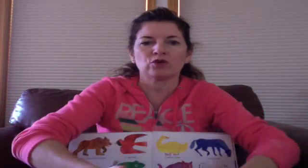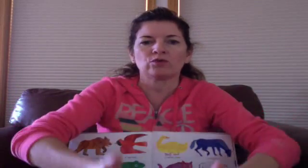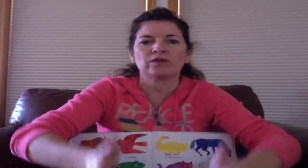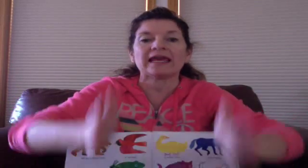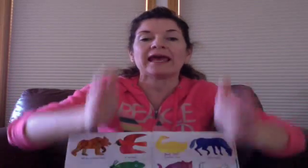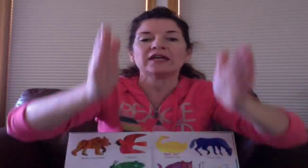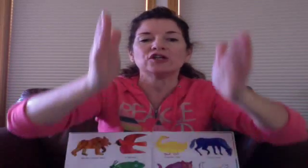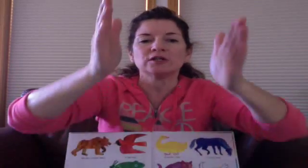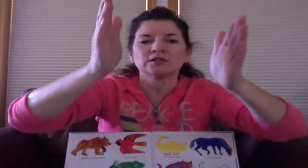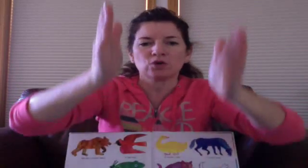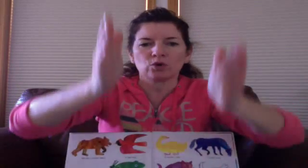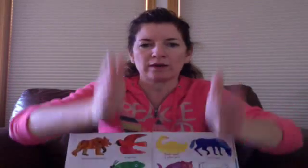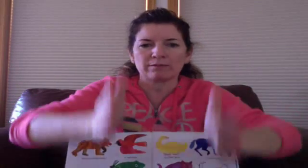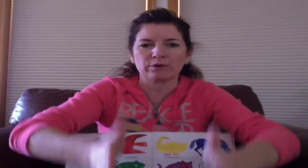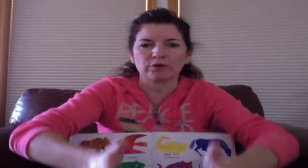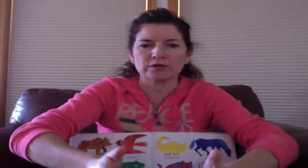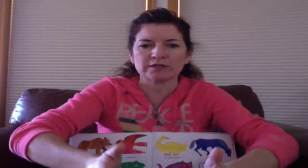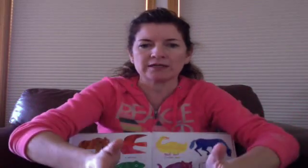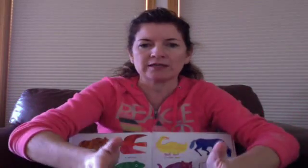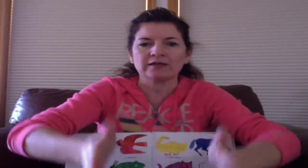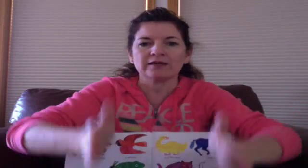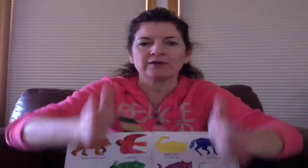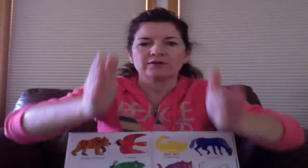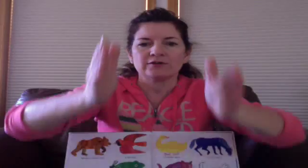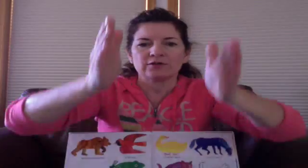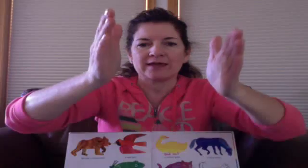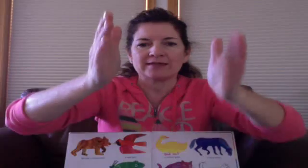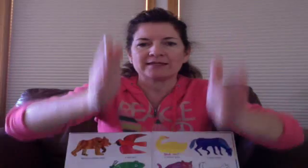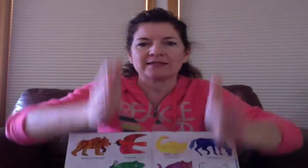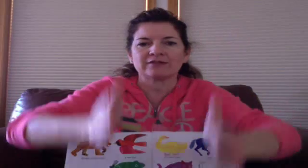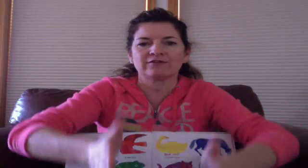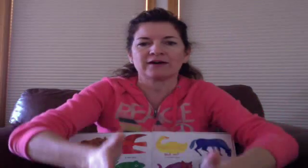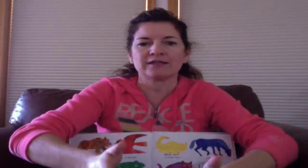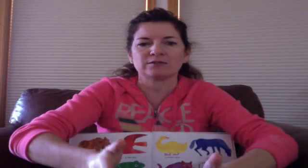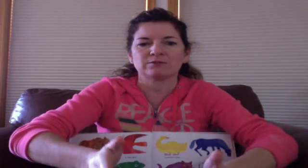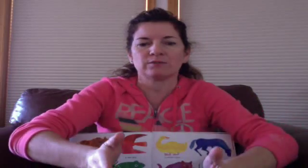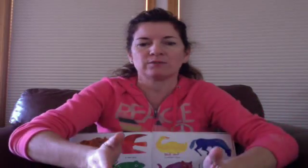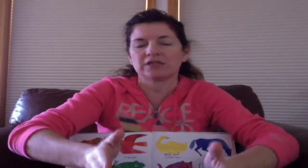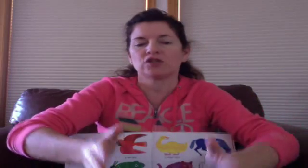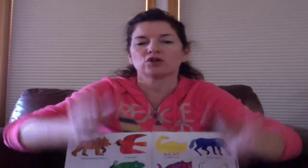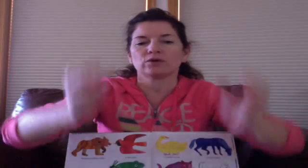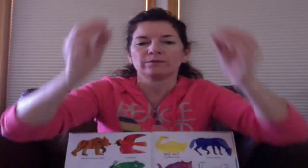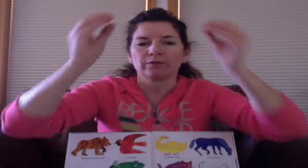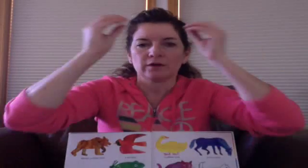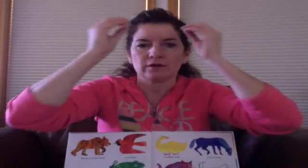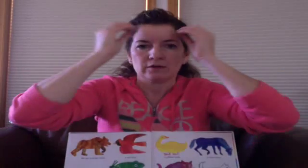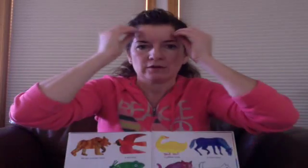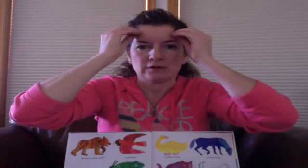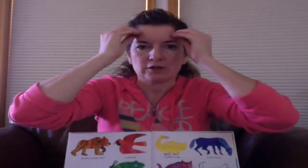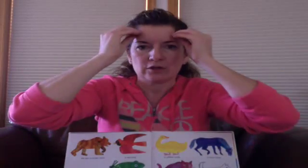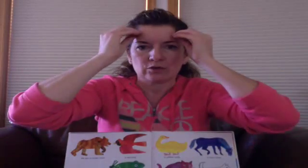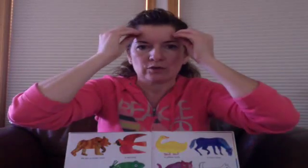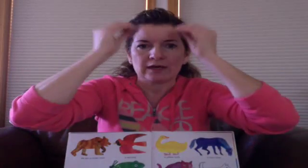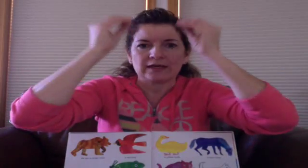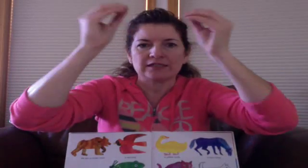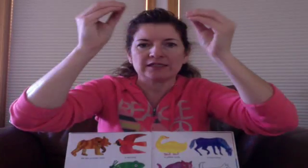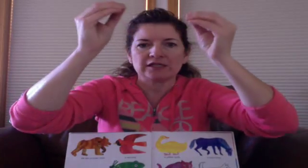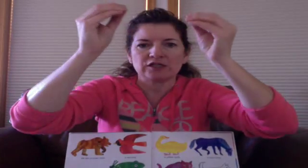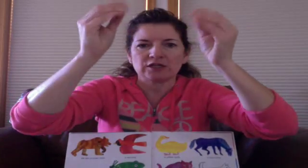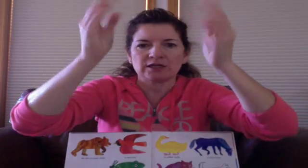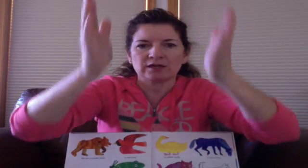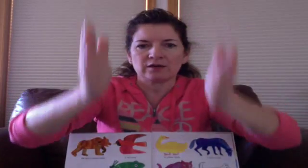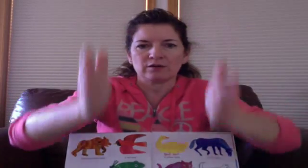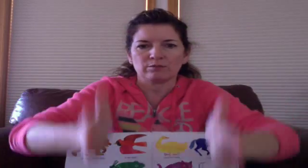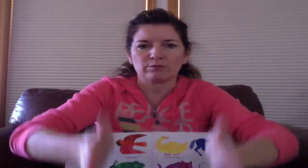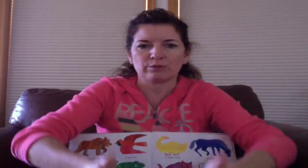the agent or a person, so that signifies teacher. So a teaching